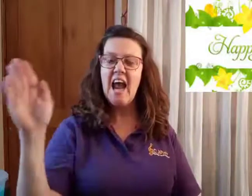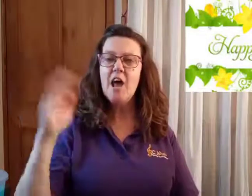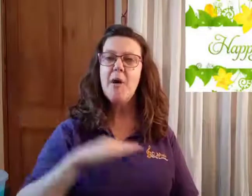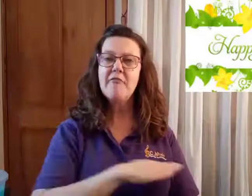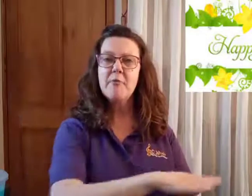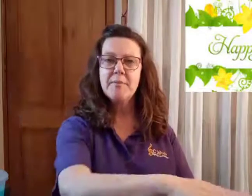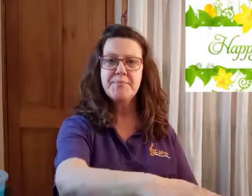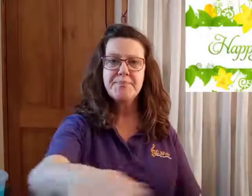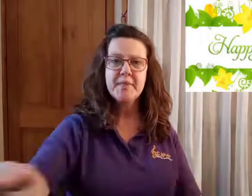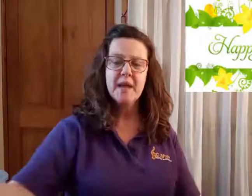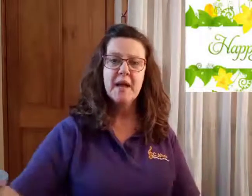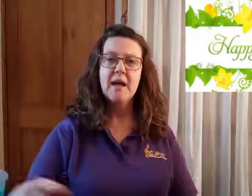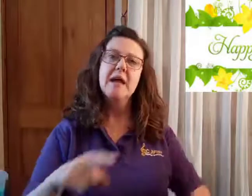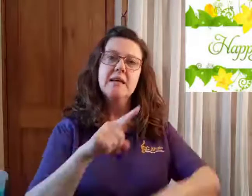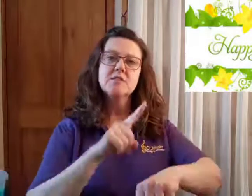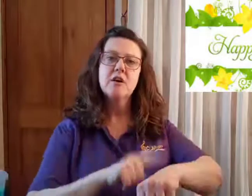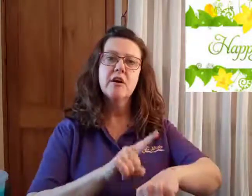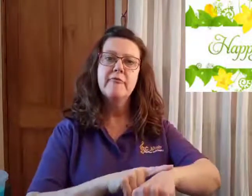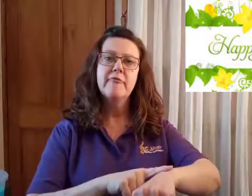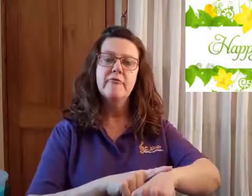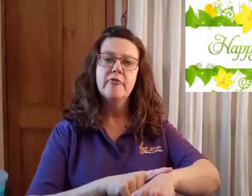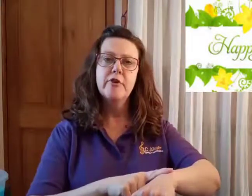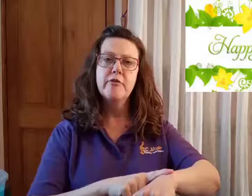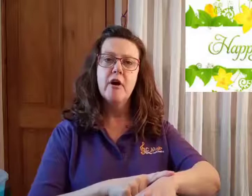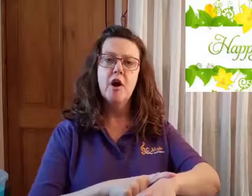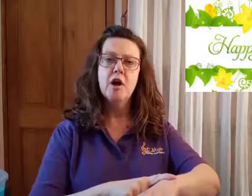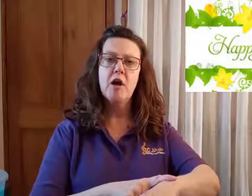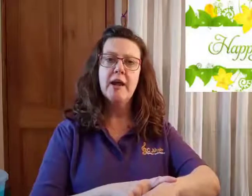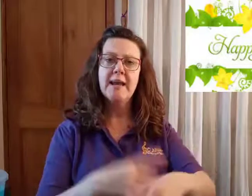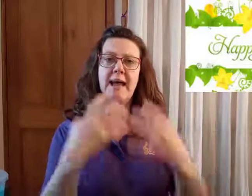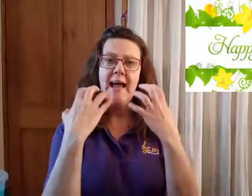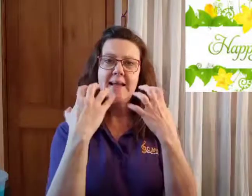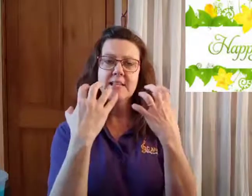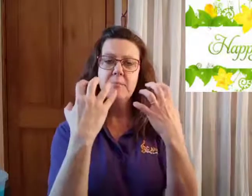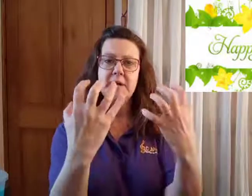Hello everyone, it's time for another online assembly.